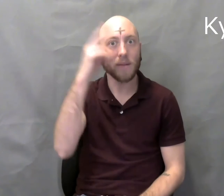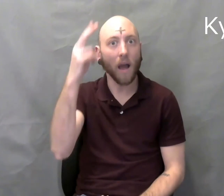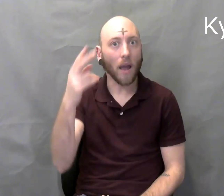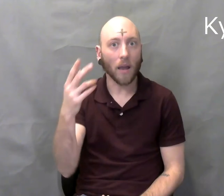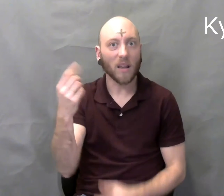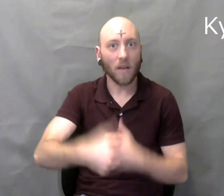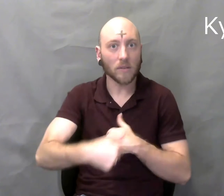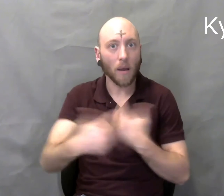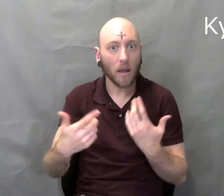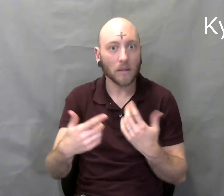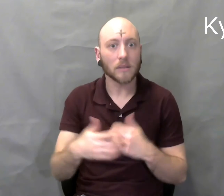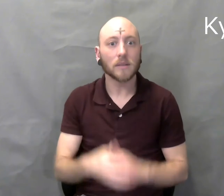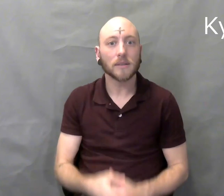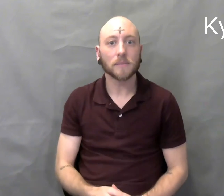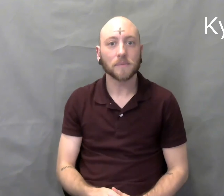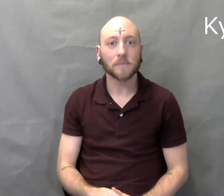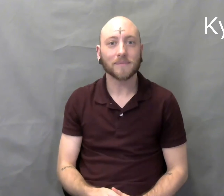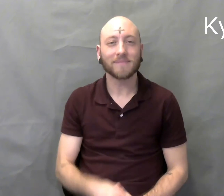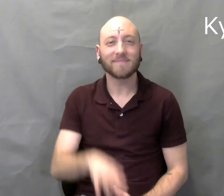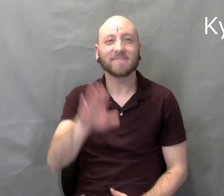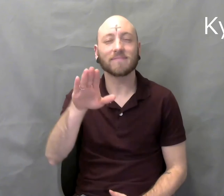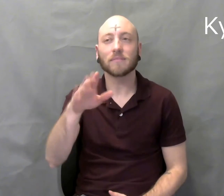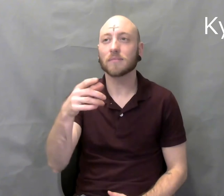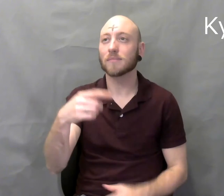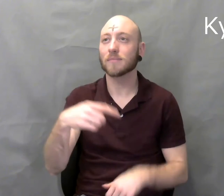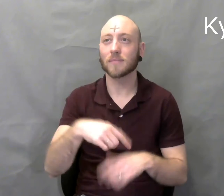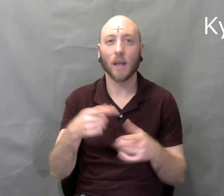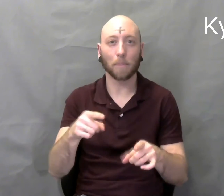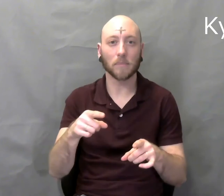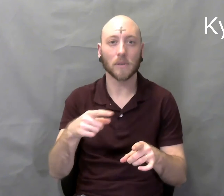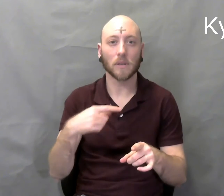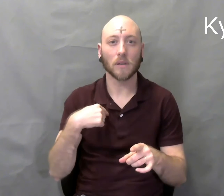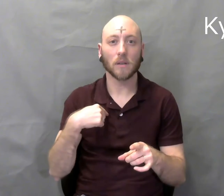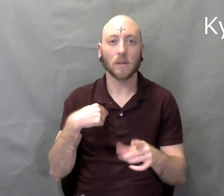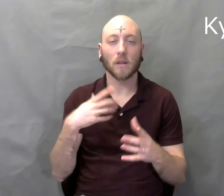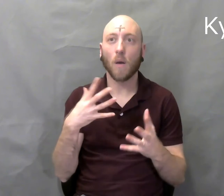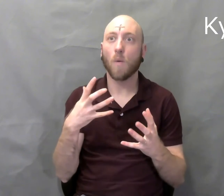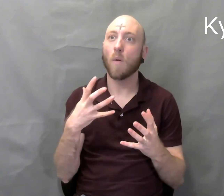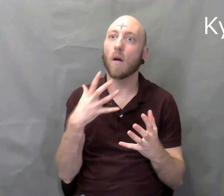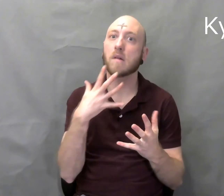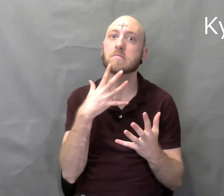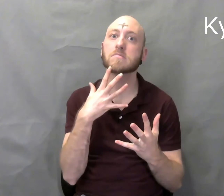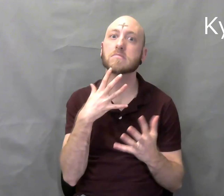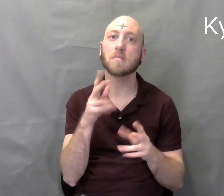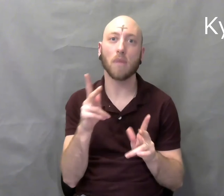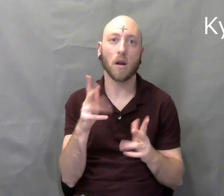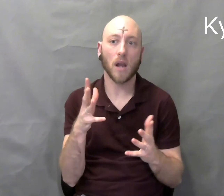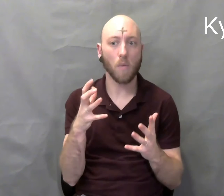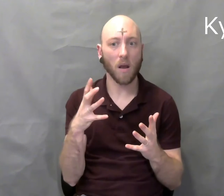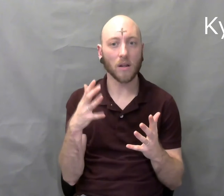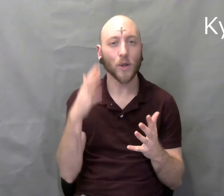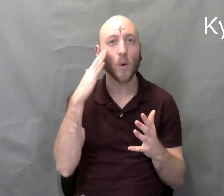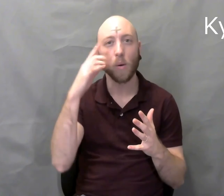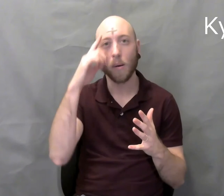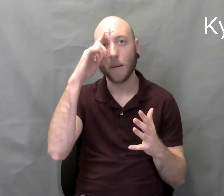And um, I remember one time I was so desperate to get to like a party because I just wanted to feel that escape. I wanted